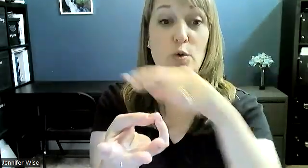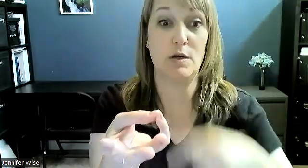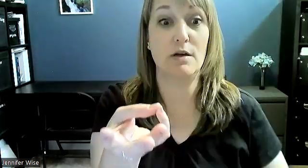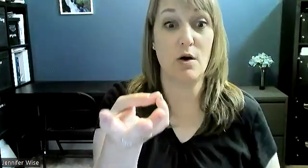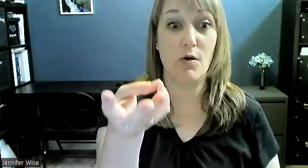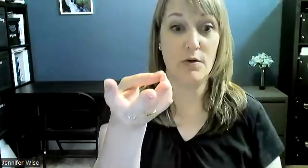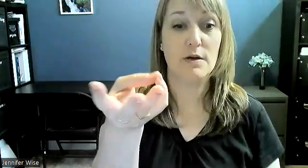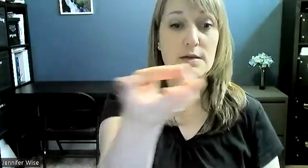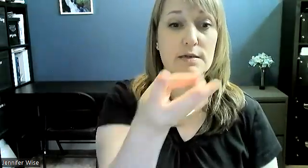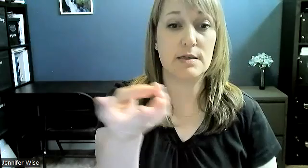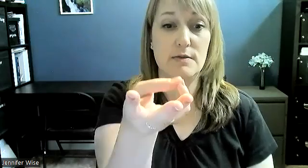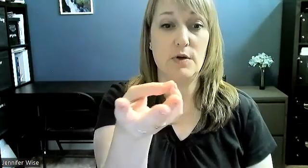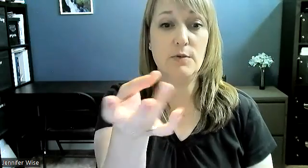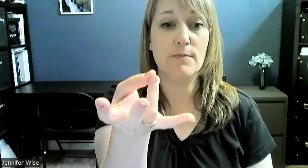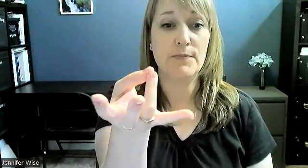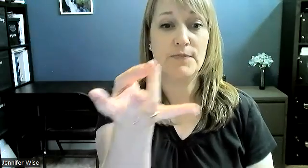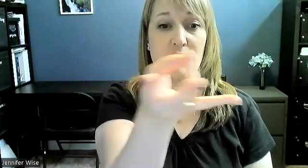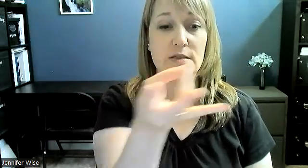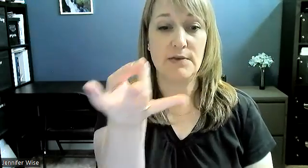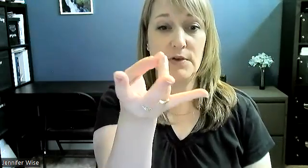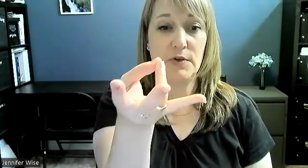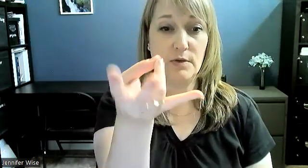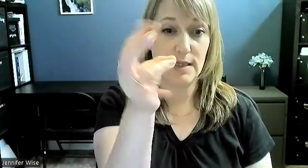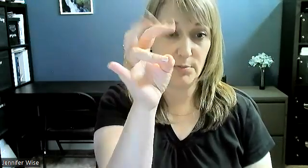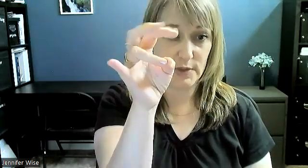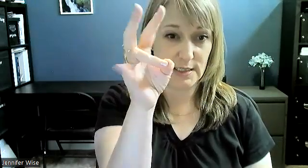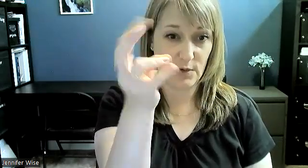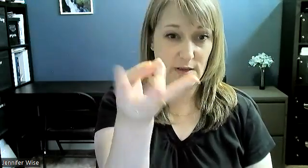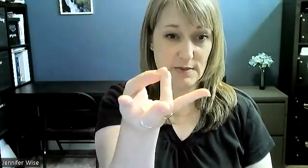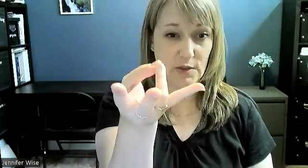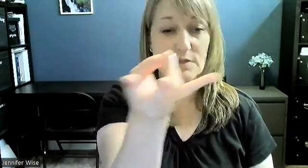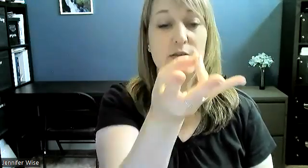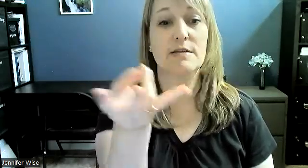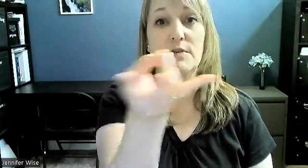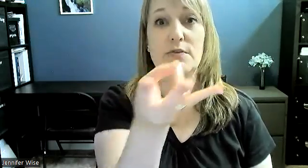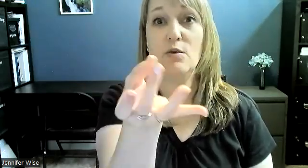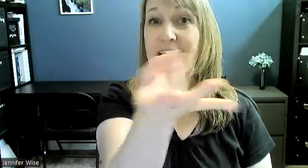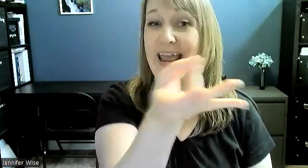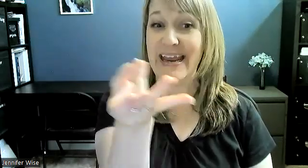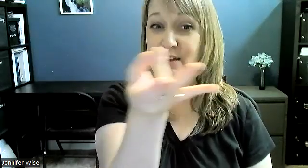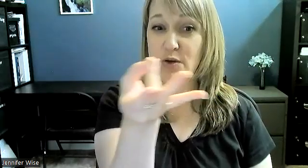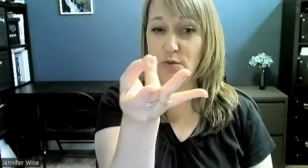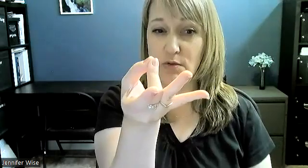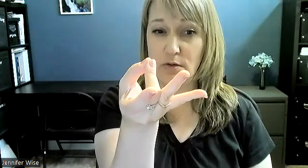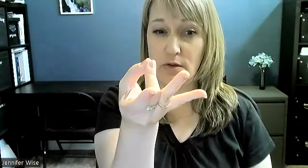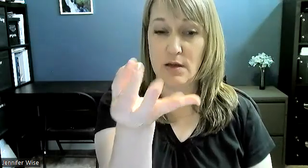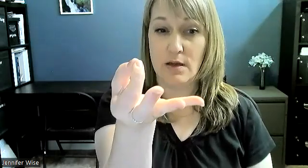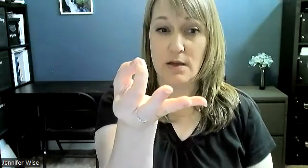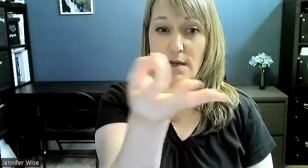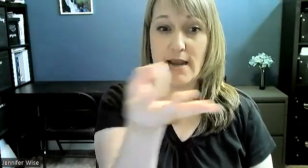are going to go. 6 of you, 7 of you, like pointing with these fingers. 7 of you, 8 of you, 9